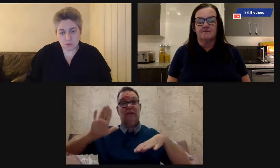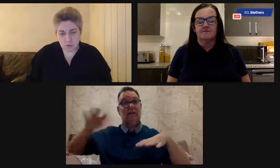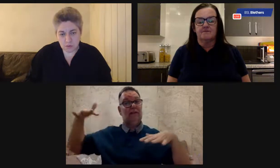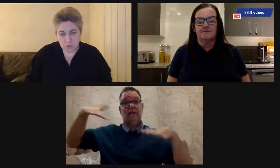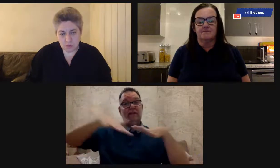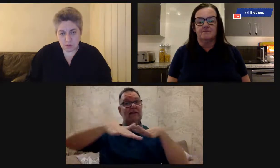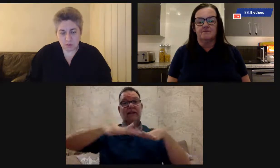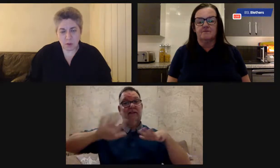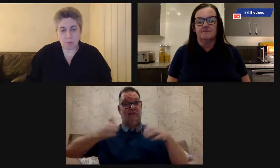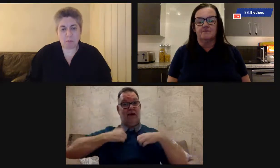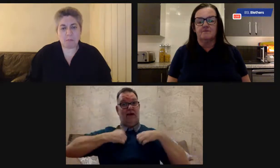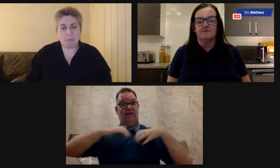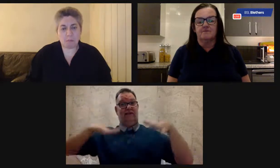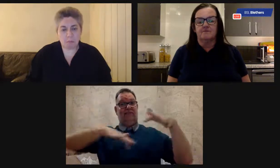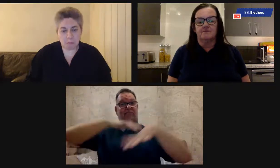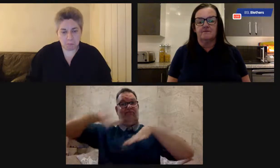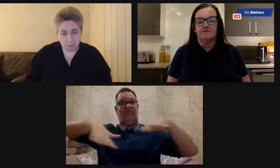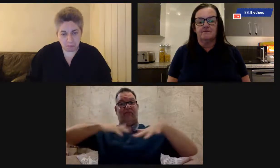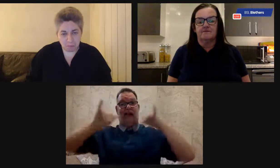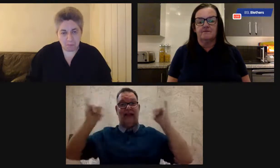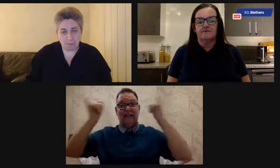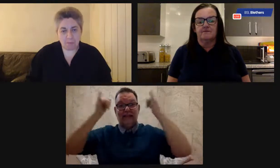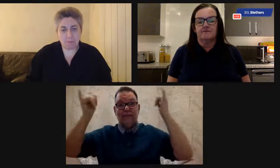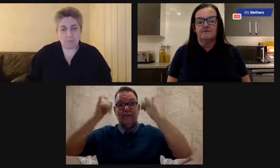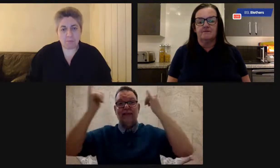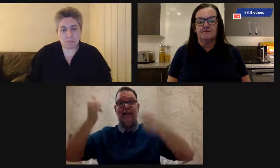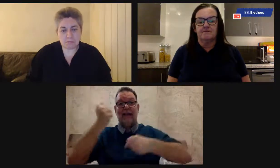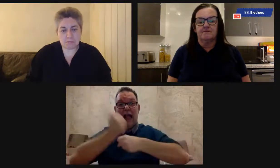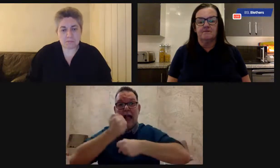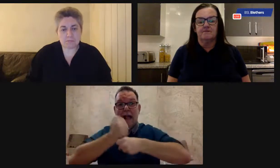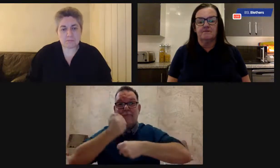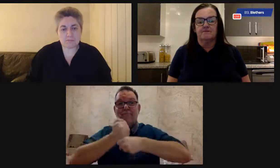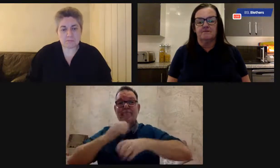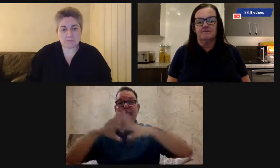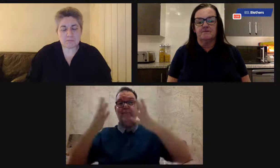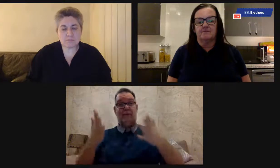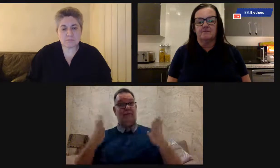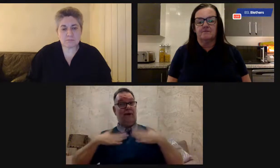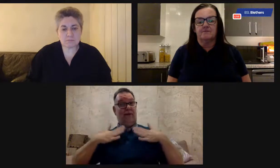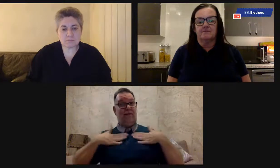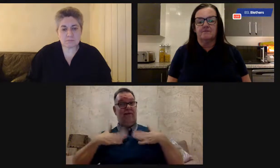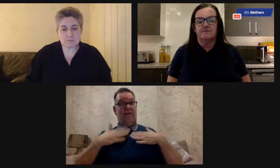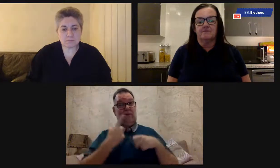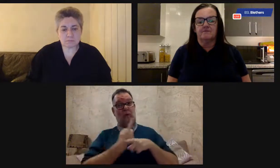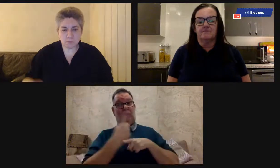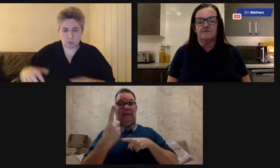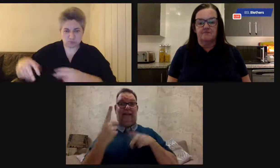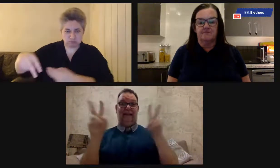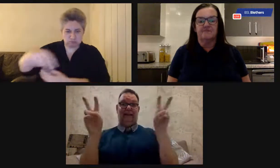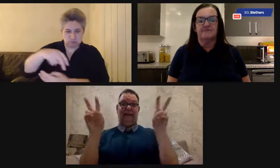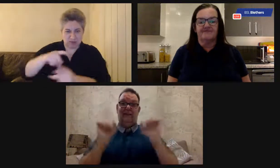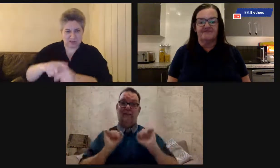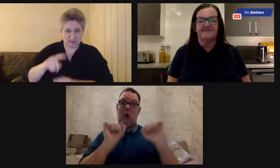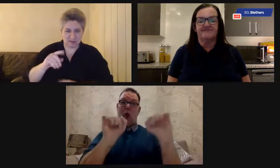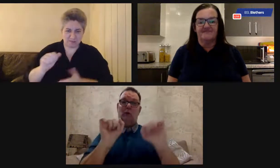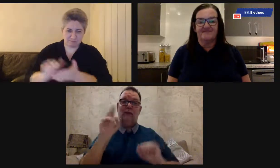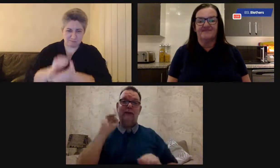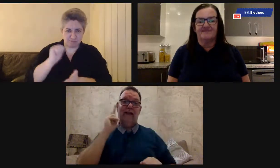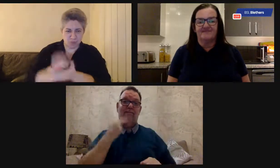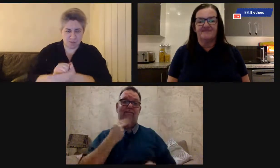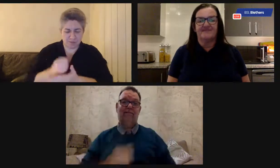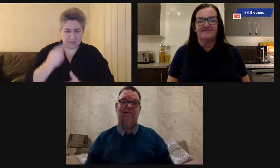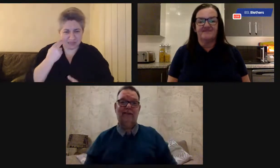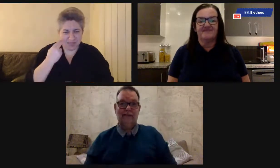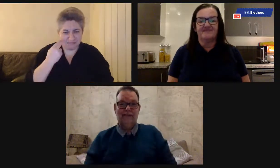own um, area, if you like, complex. So our hall was only we could only walk